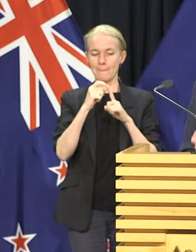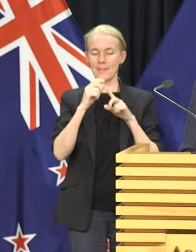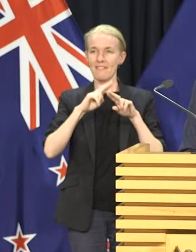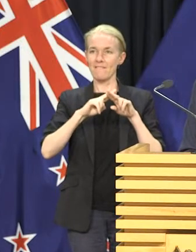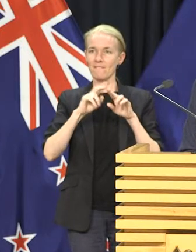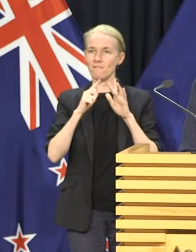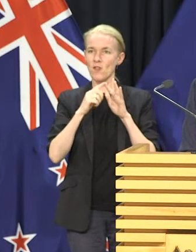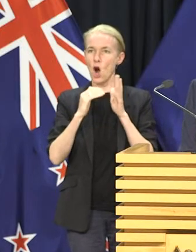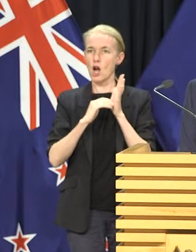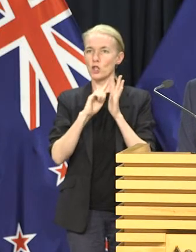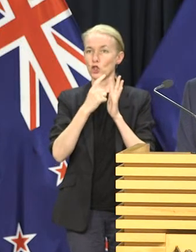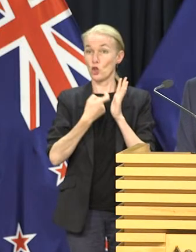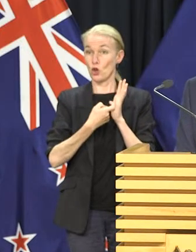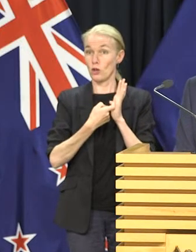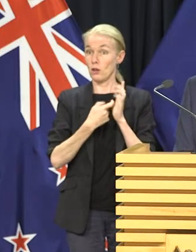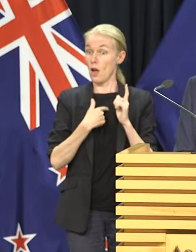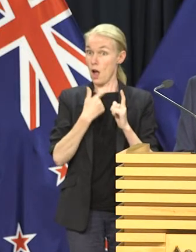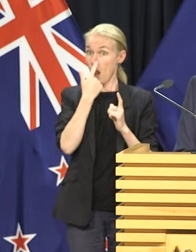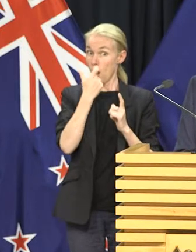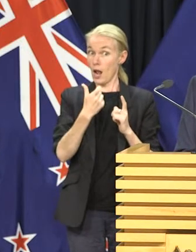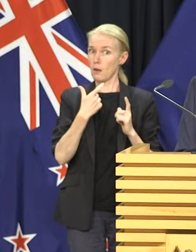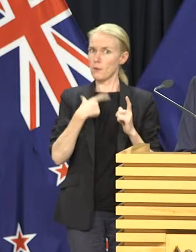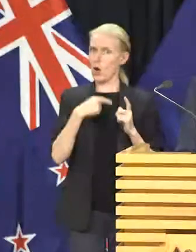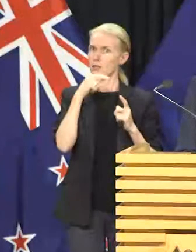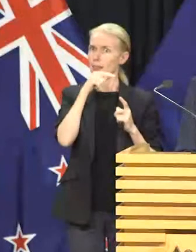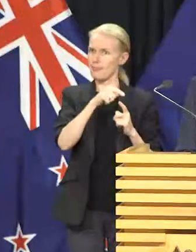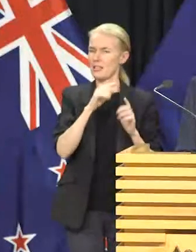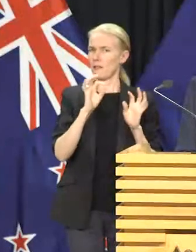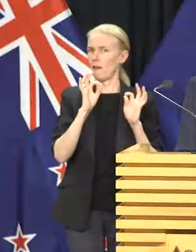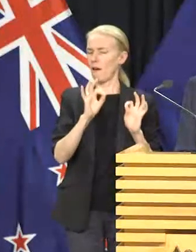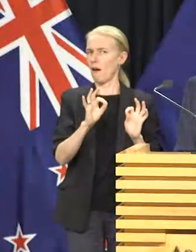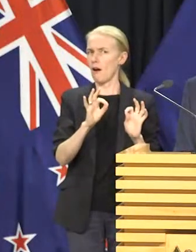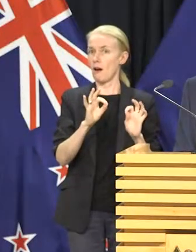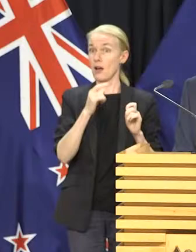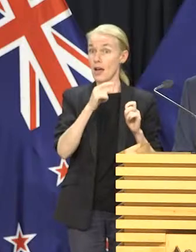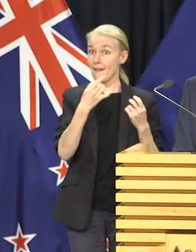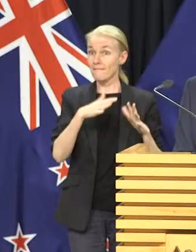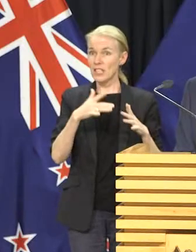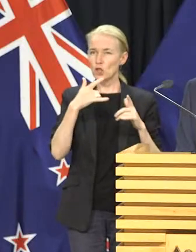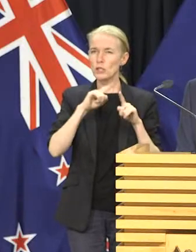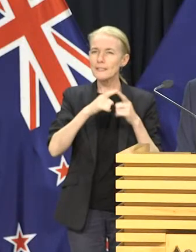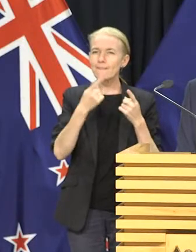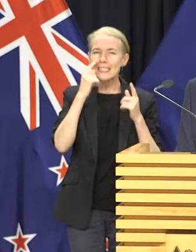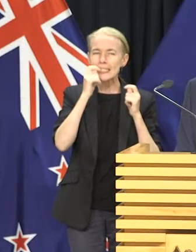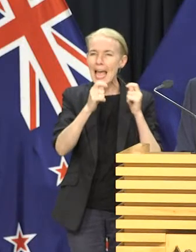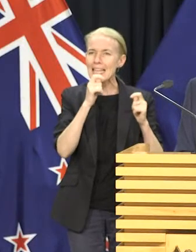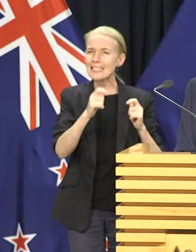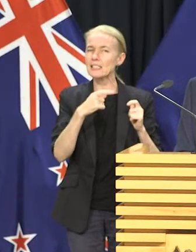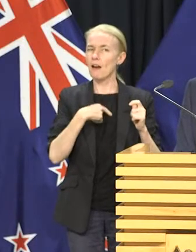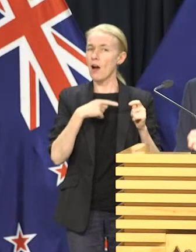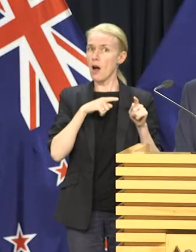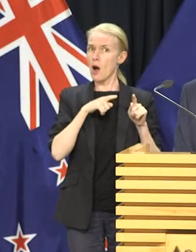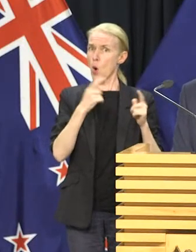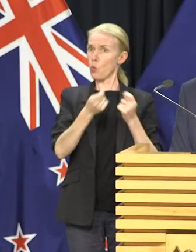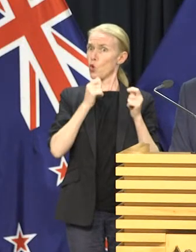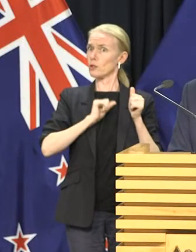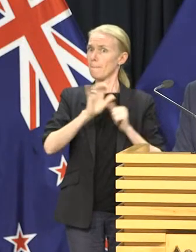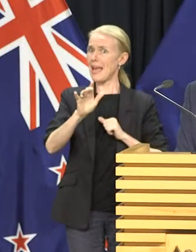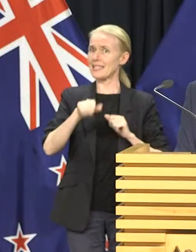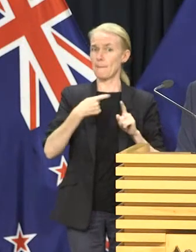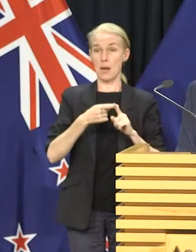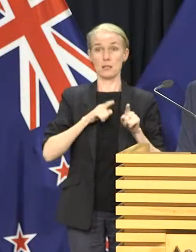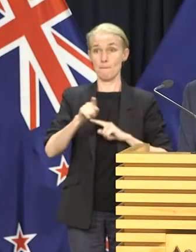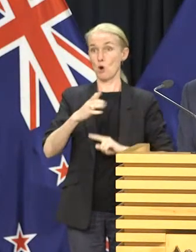got one of the best profiles in terms of efficacy in clinical trials and safety, and as well as effectiveness actually